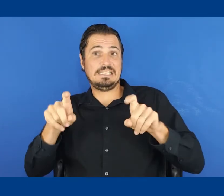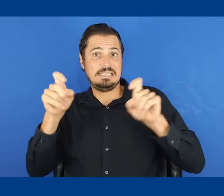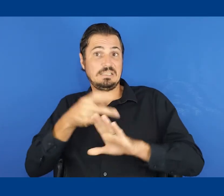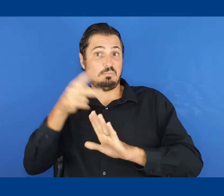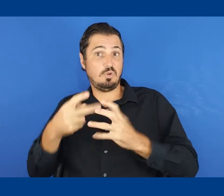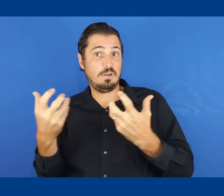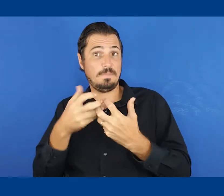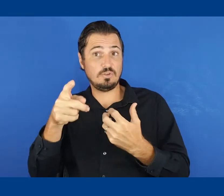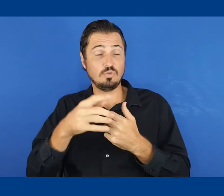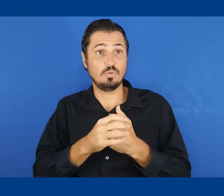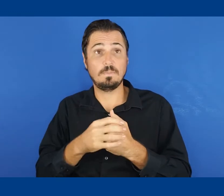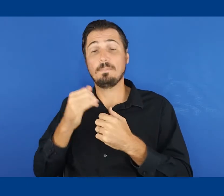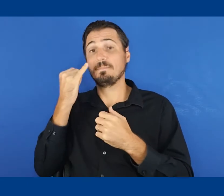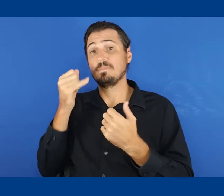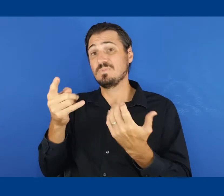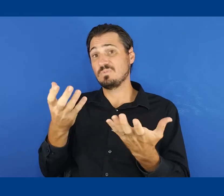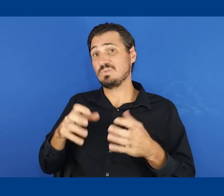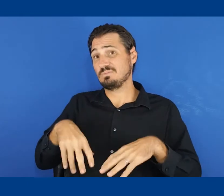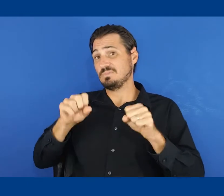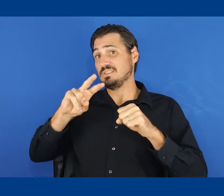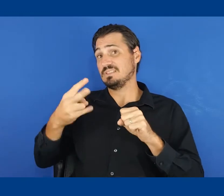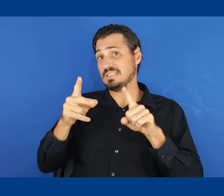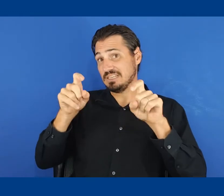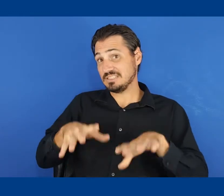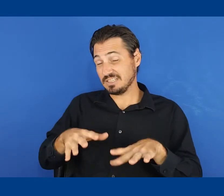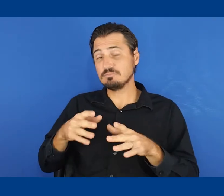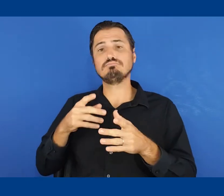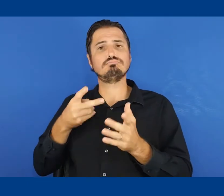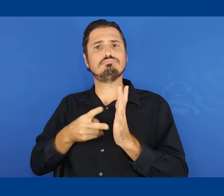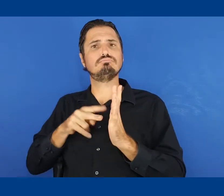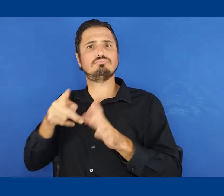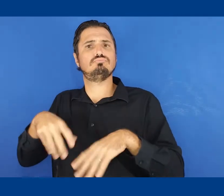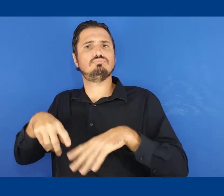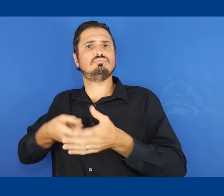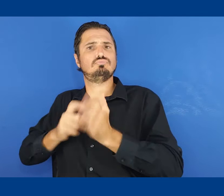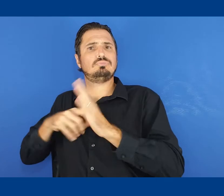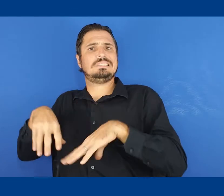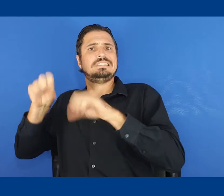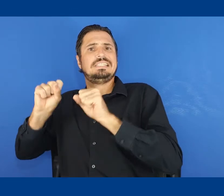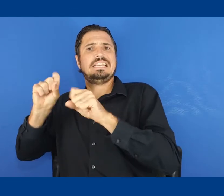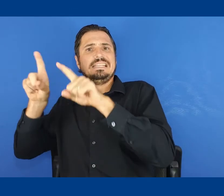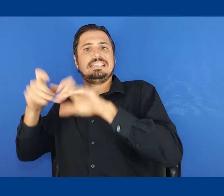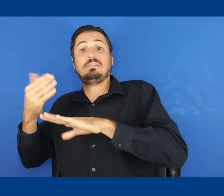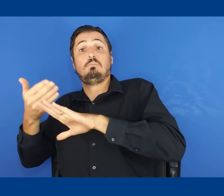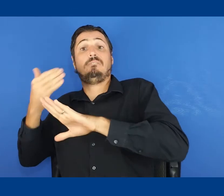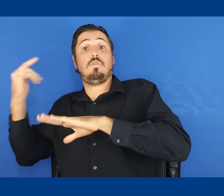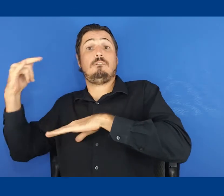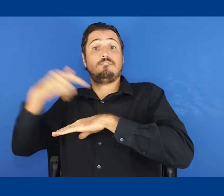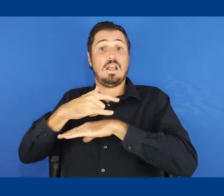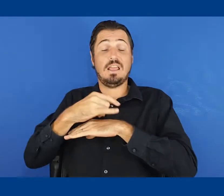in the state's pre-travel test program. If you have not participated in the state's pre-travel